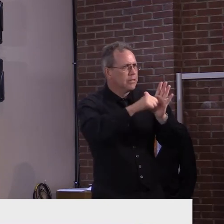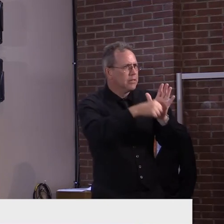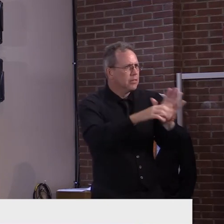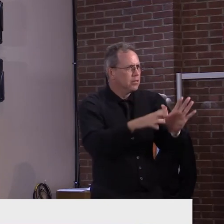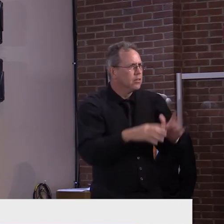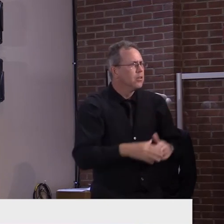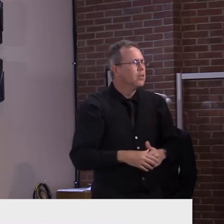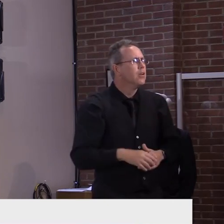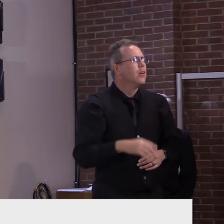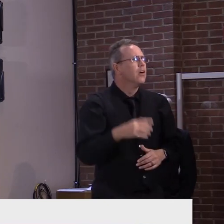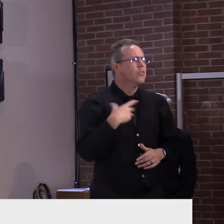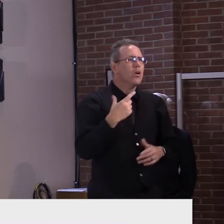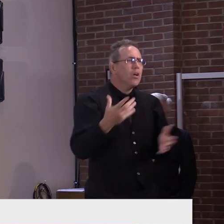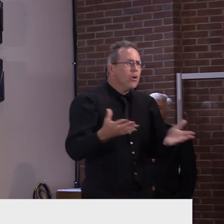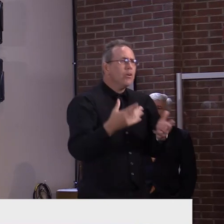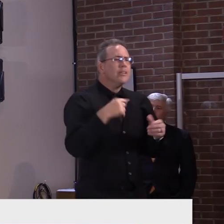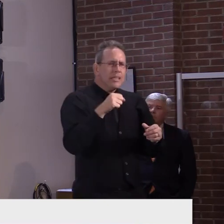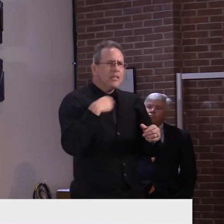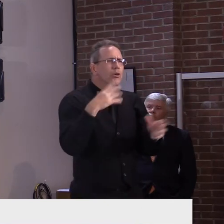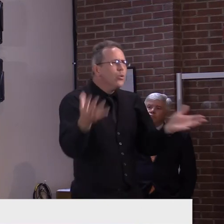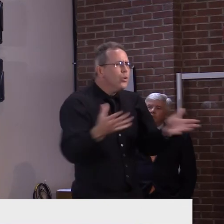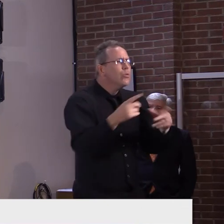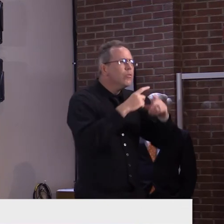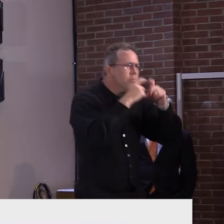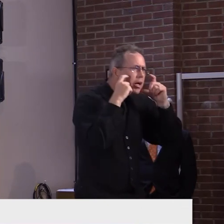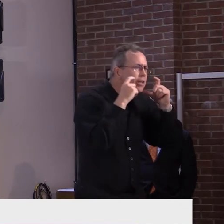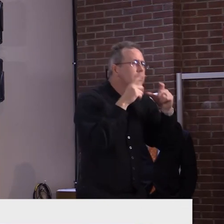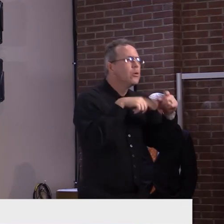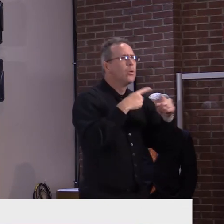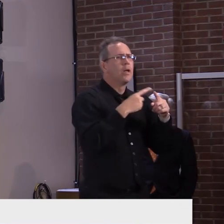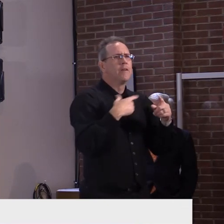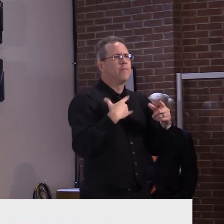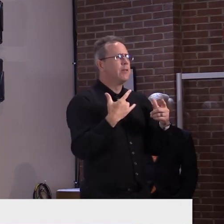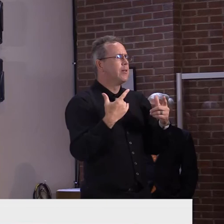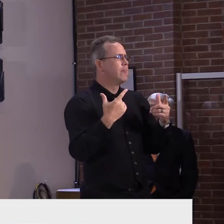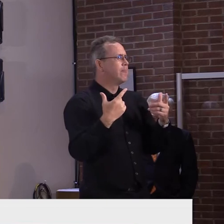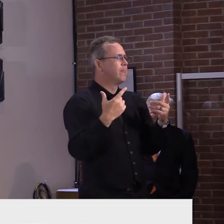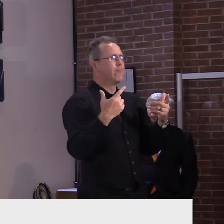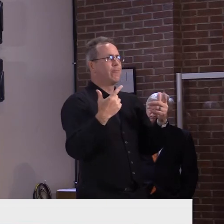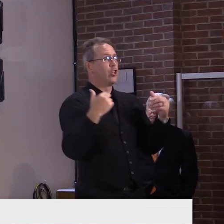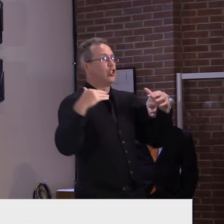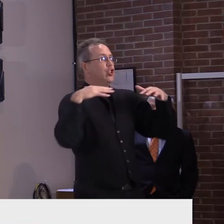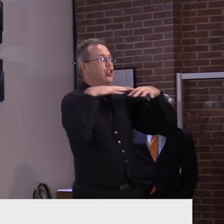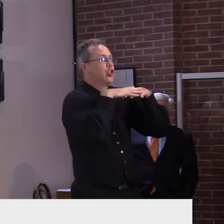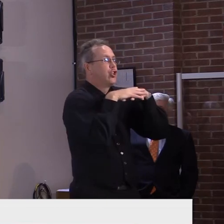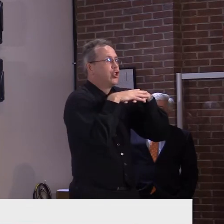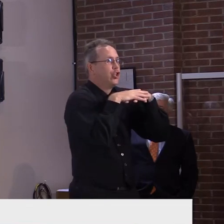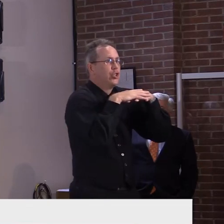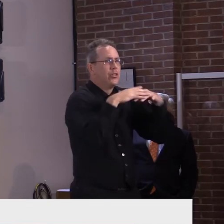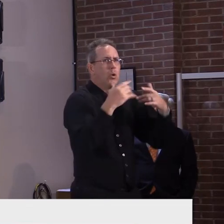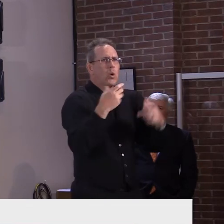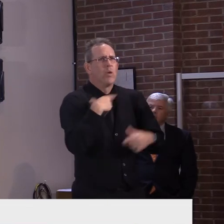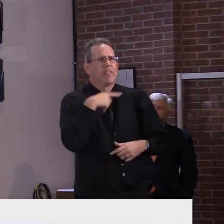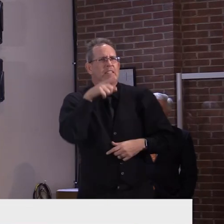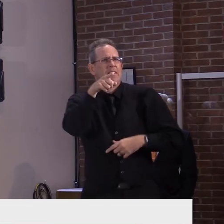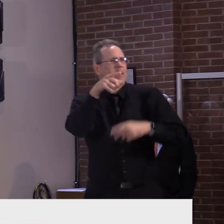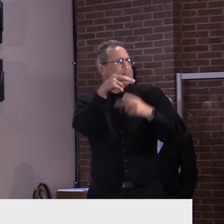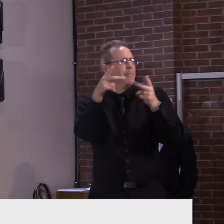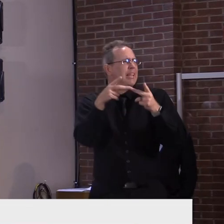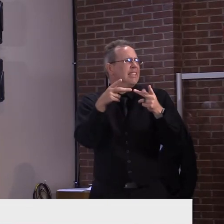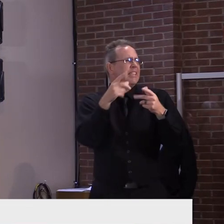use of masks during times when it's necessary. If you're assessing your situation, taking some personal